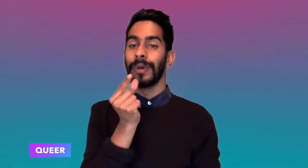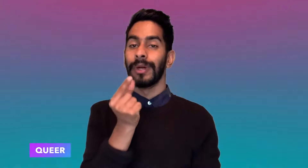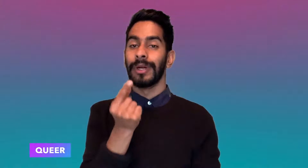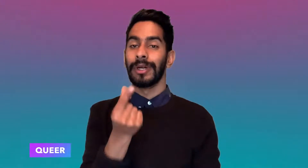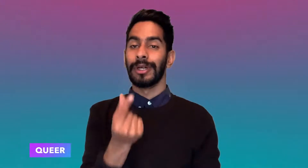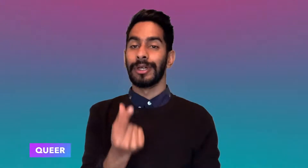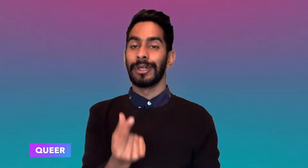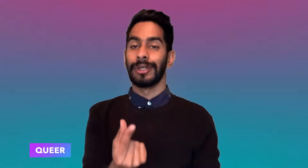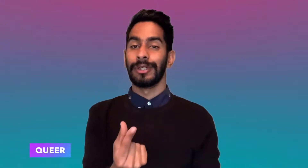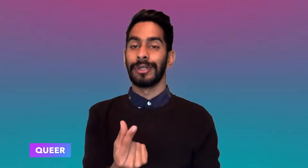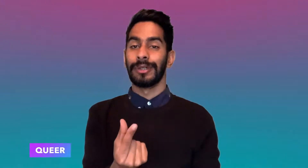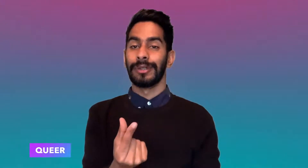Queer.